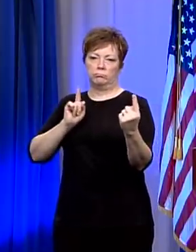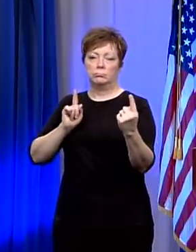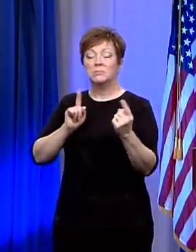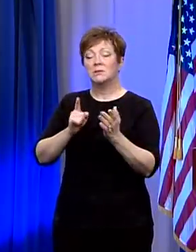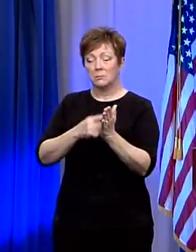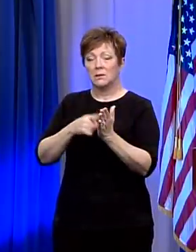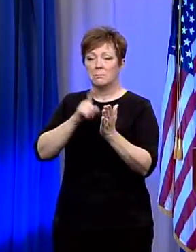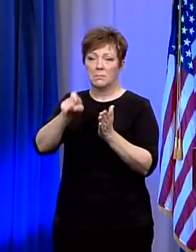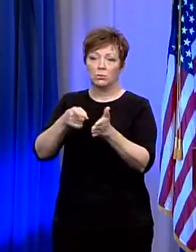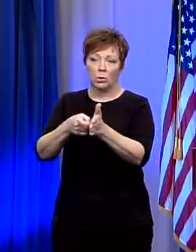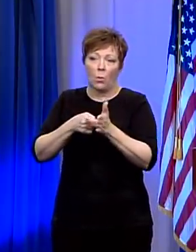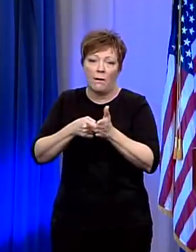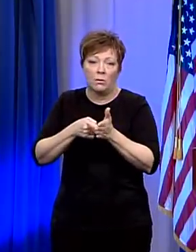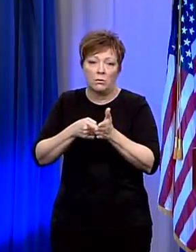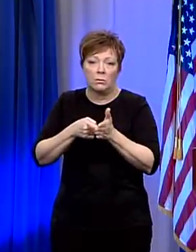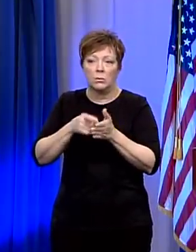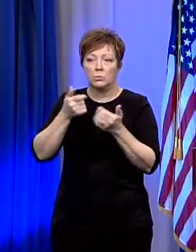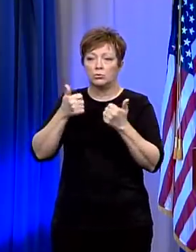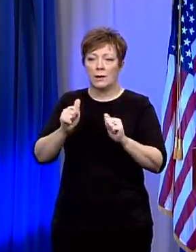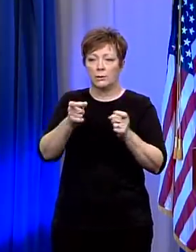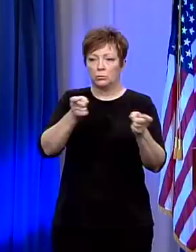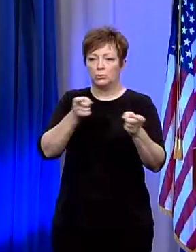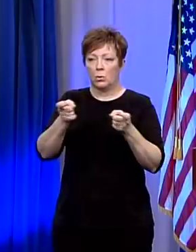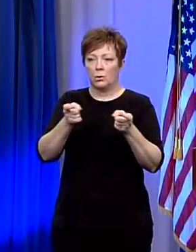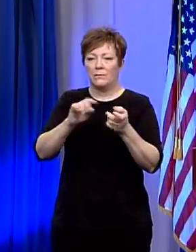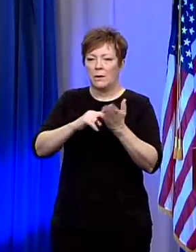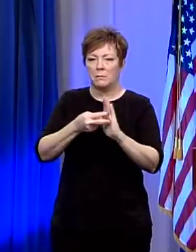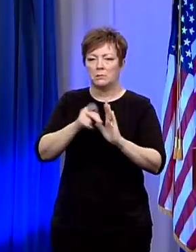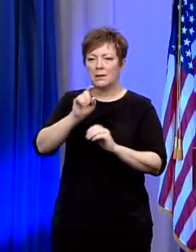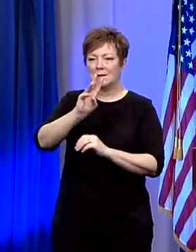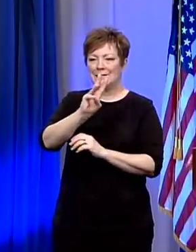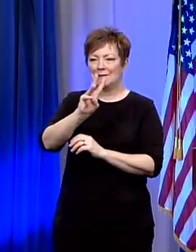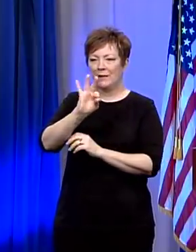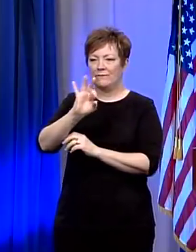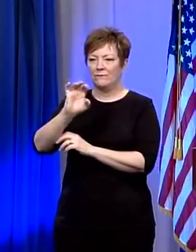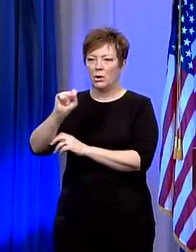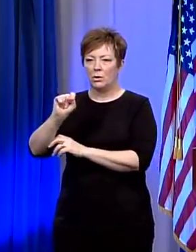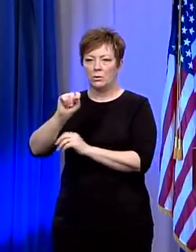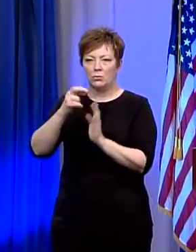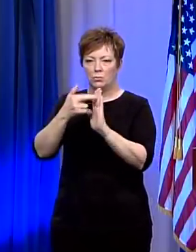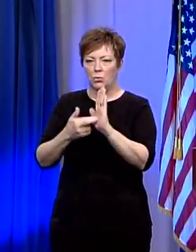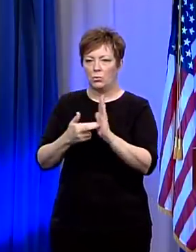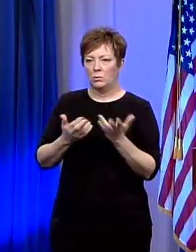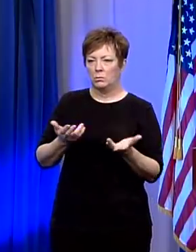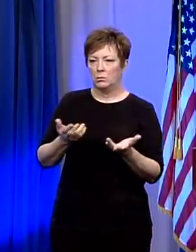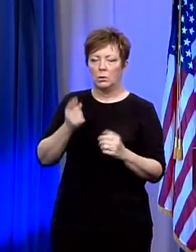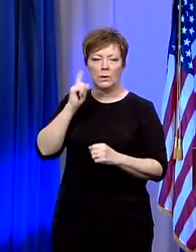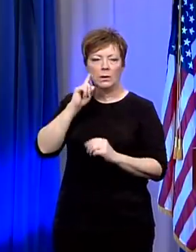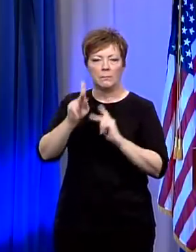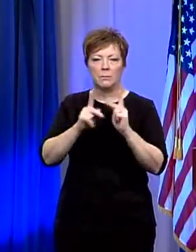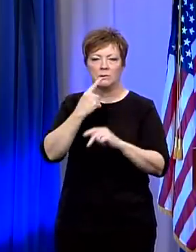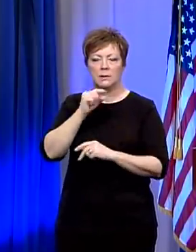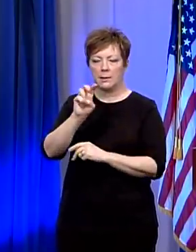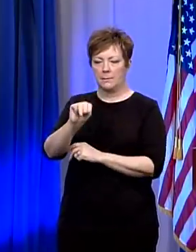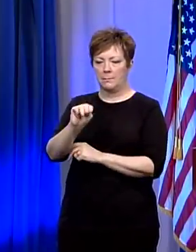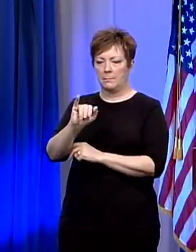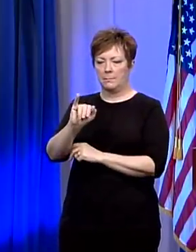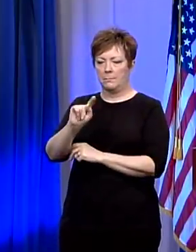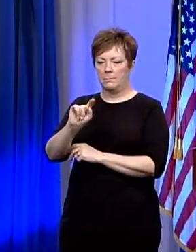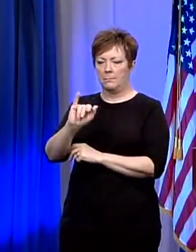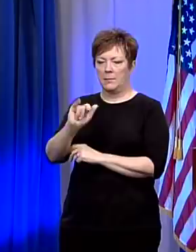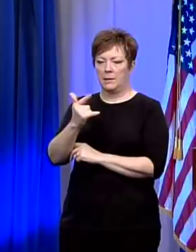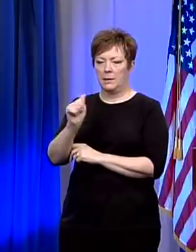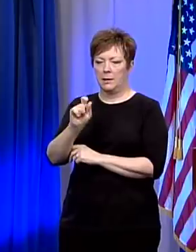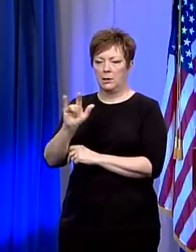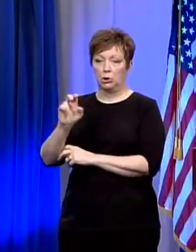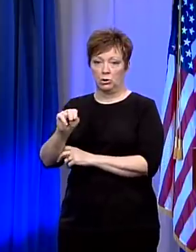some cases. Mitigation essentially is the 6-foot rule. And when you hear people use that term about mitigation, what we mean is stay 6 feet away